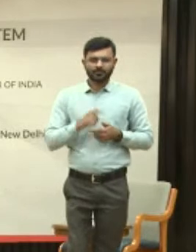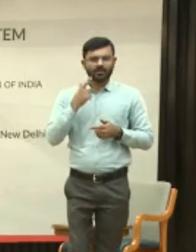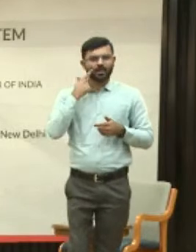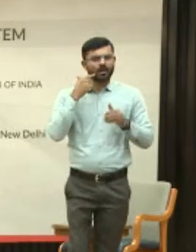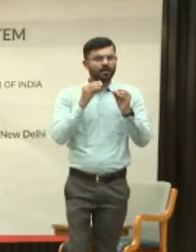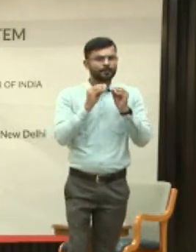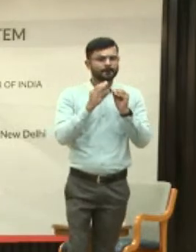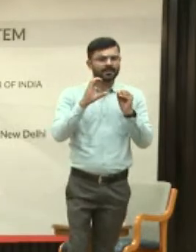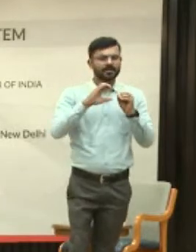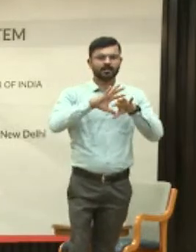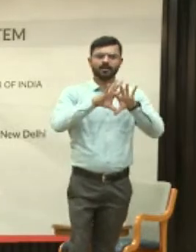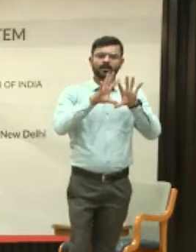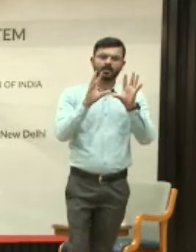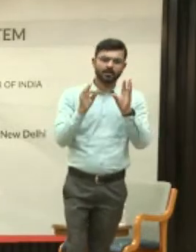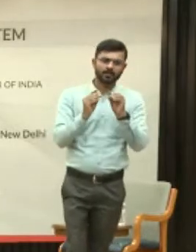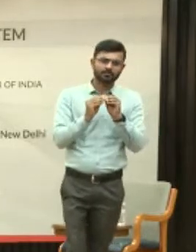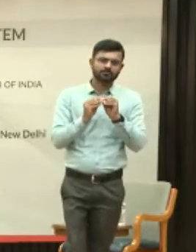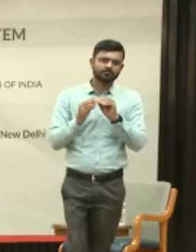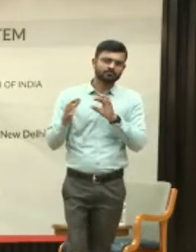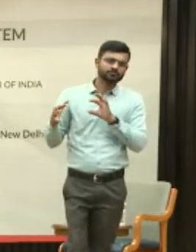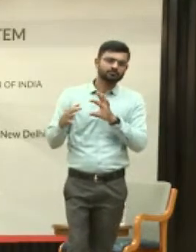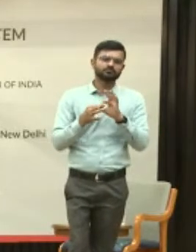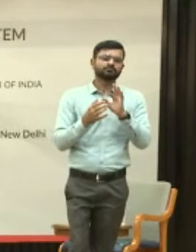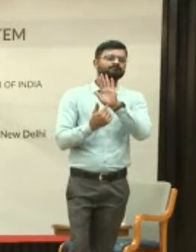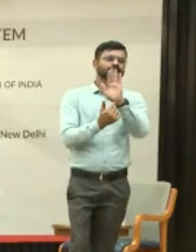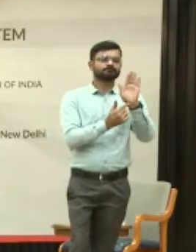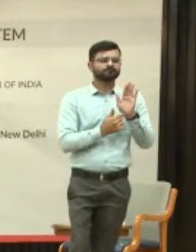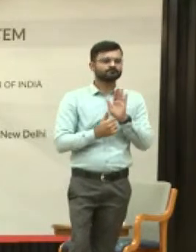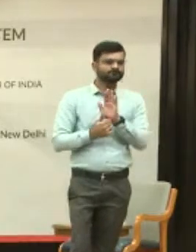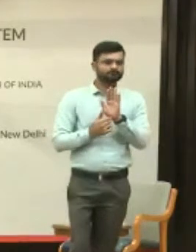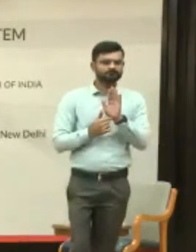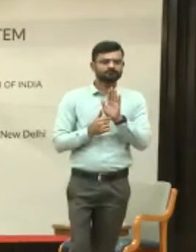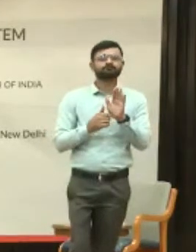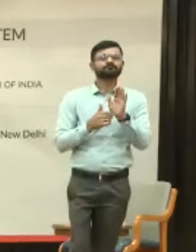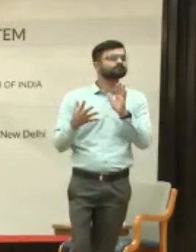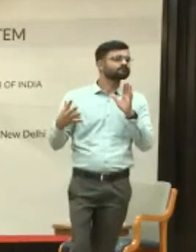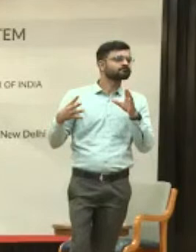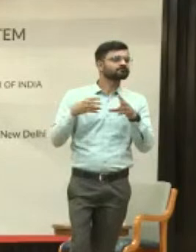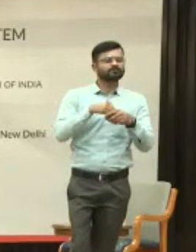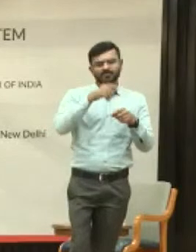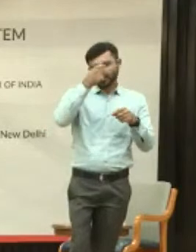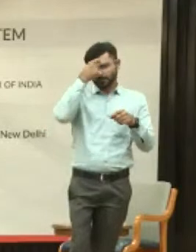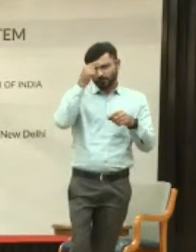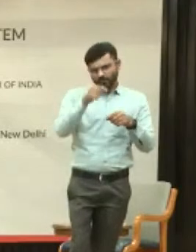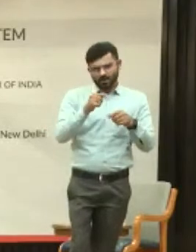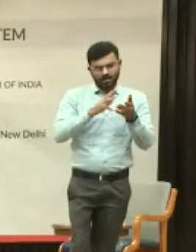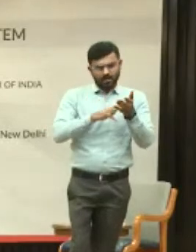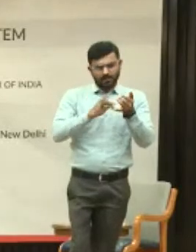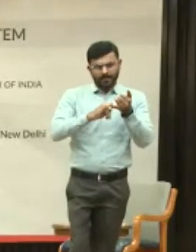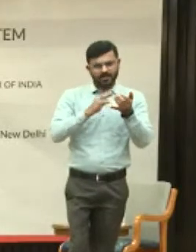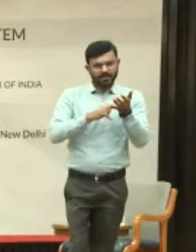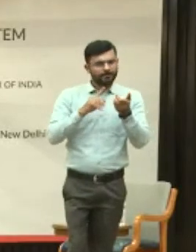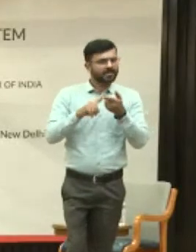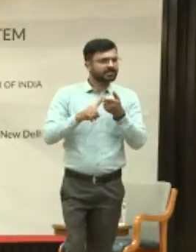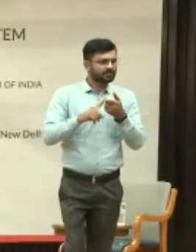IBC is also meant to address exit problems for MSME.